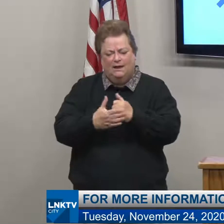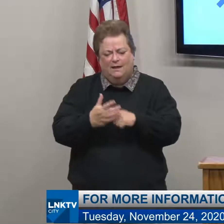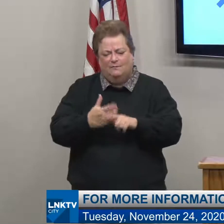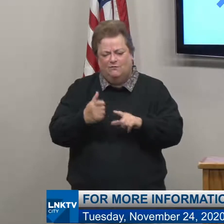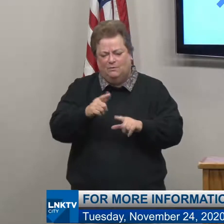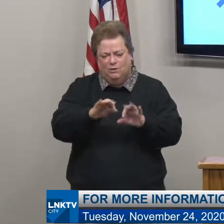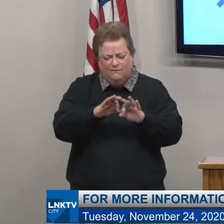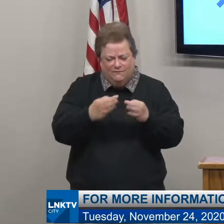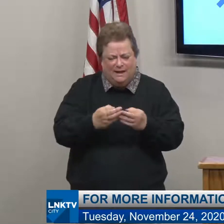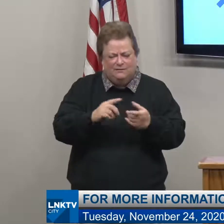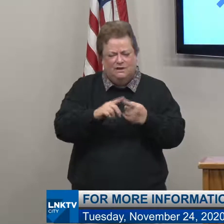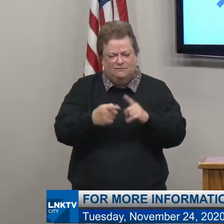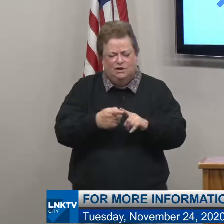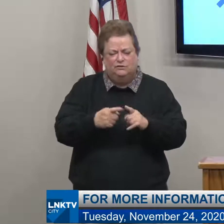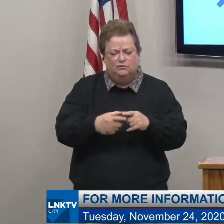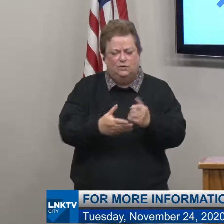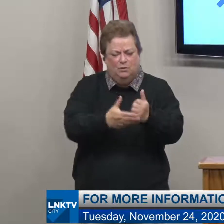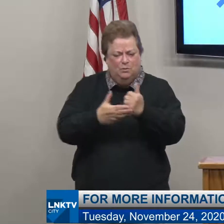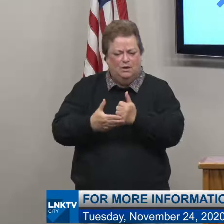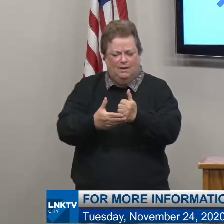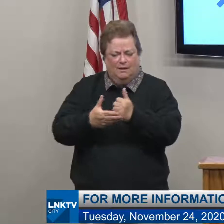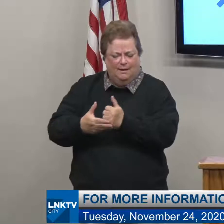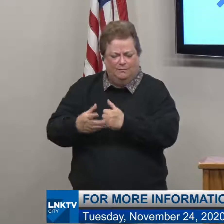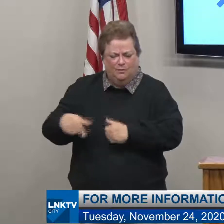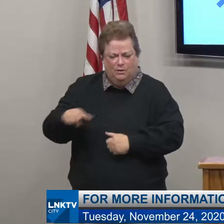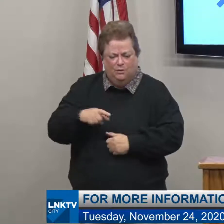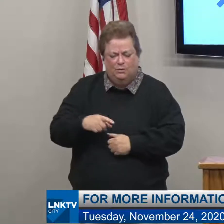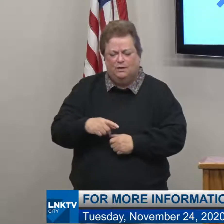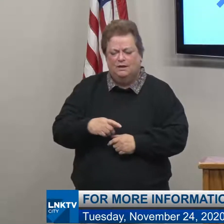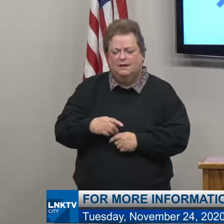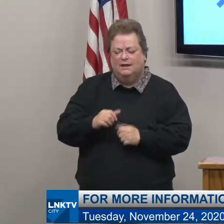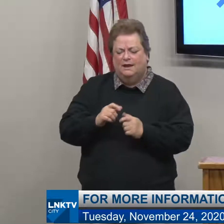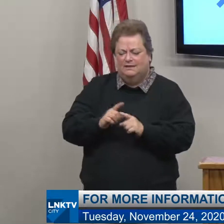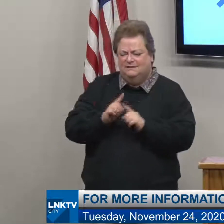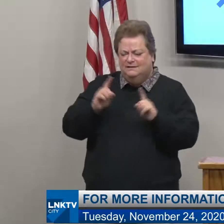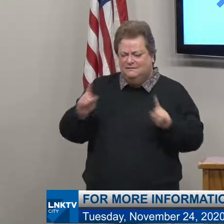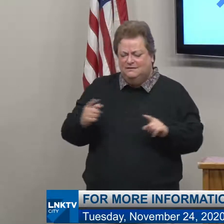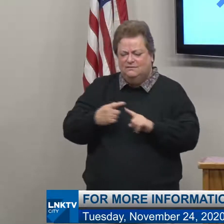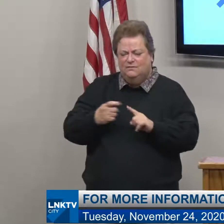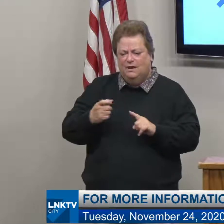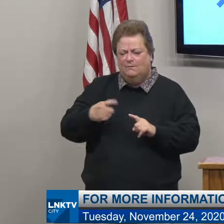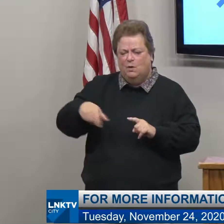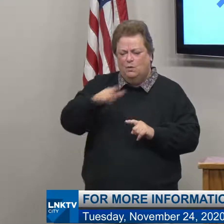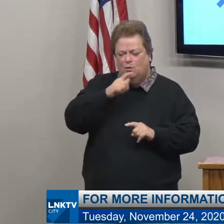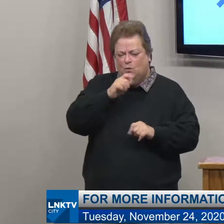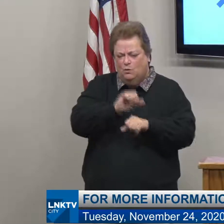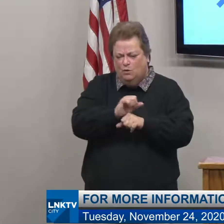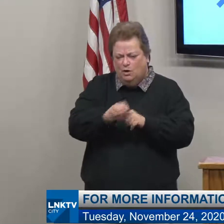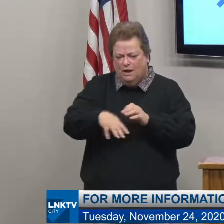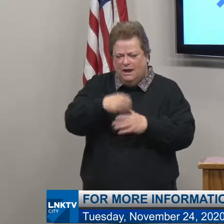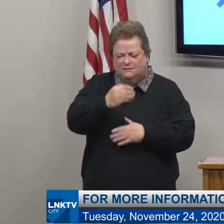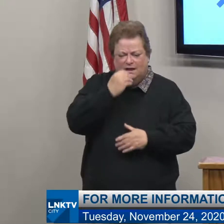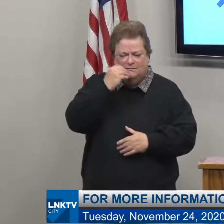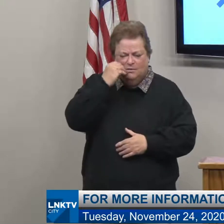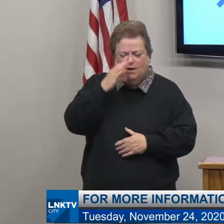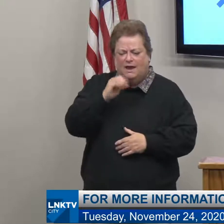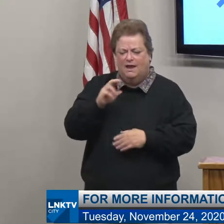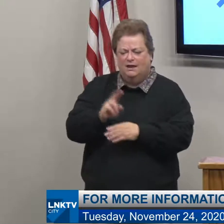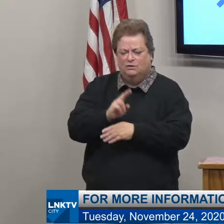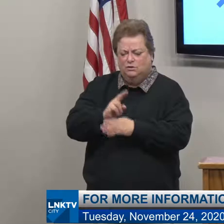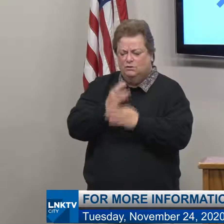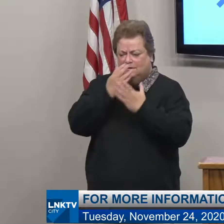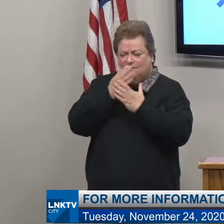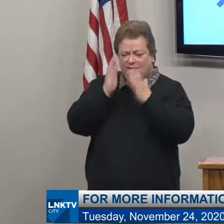for needs outside the home. Distance yourself from household members that work outside of the home and wear a face mask around